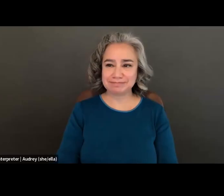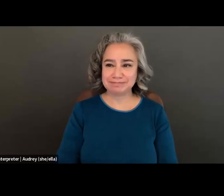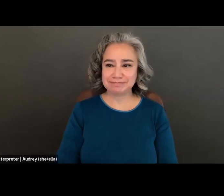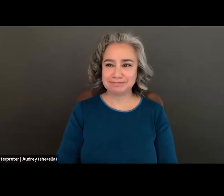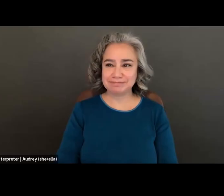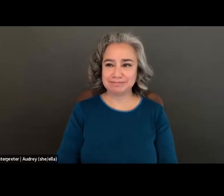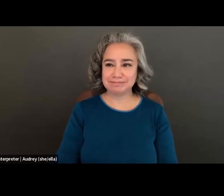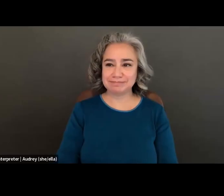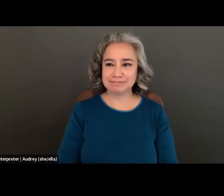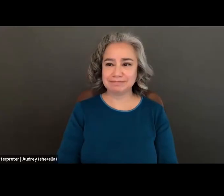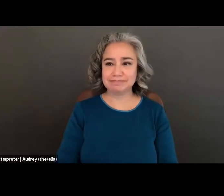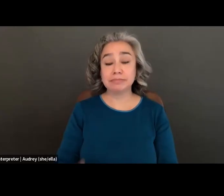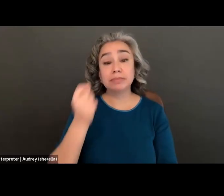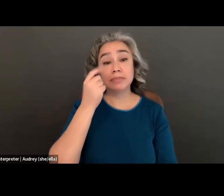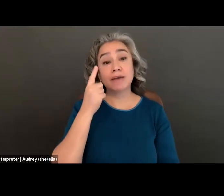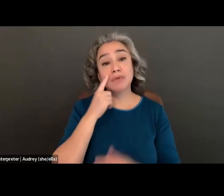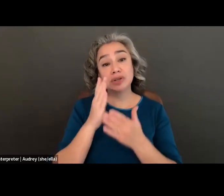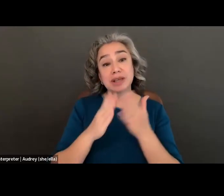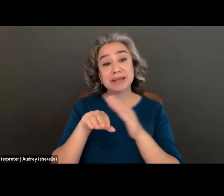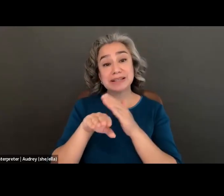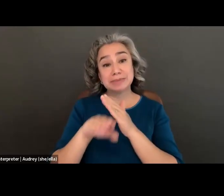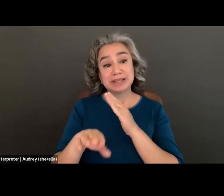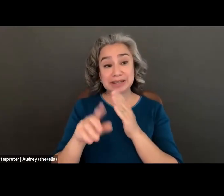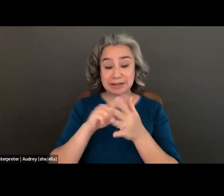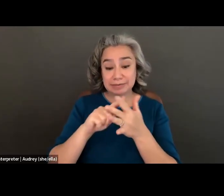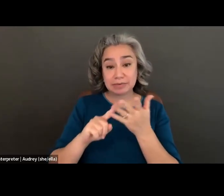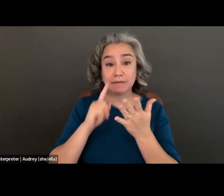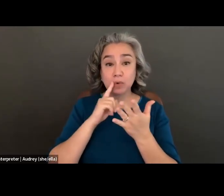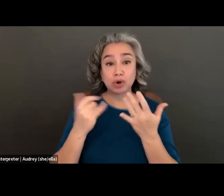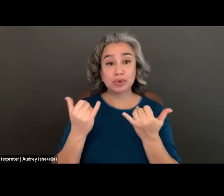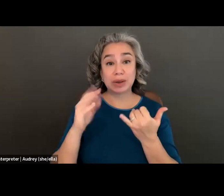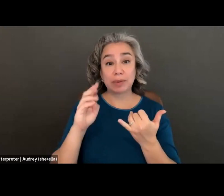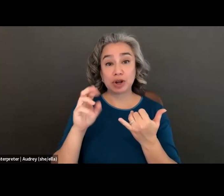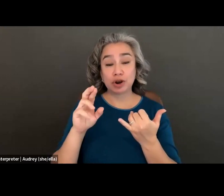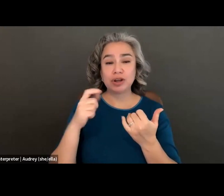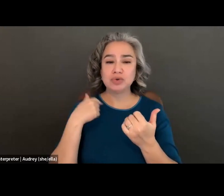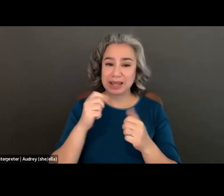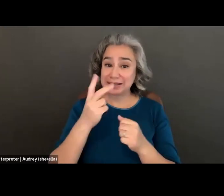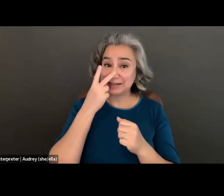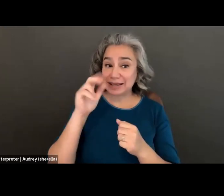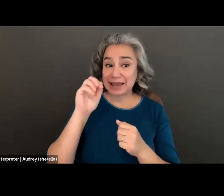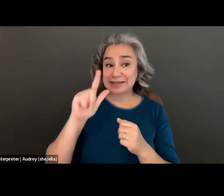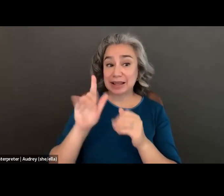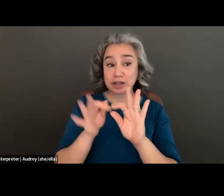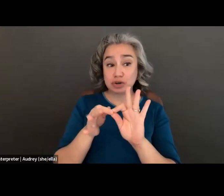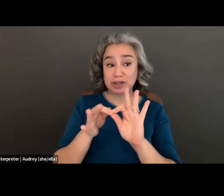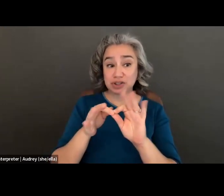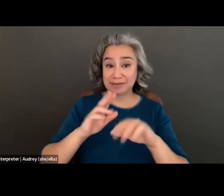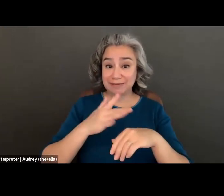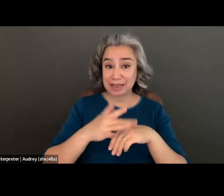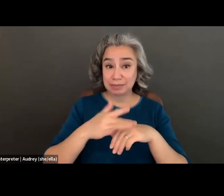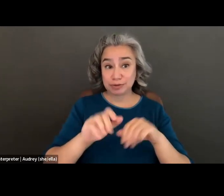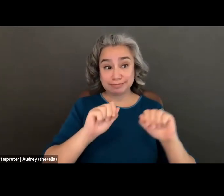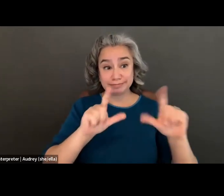A quick note on some accessibility features for today's webinar. We have American Sign Language interpretation, as well as